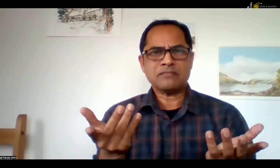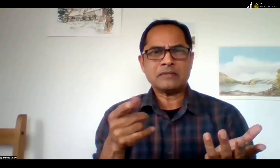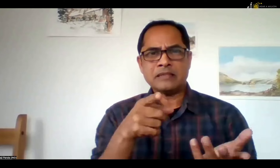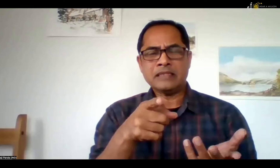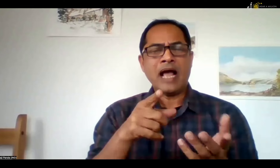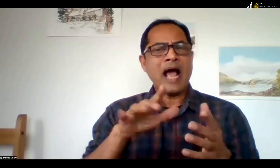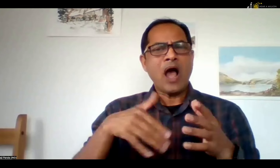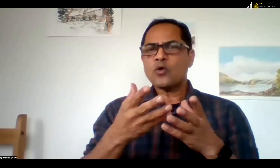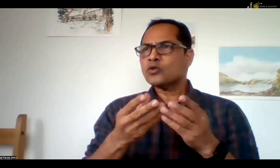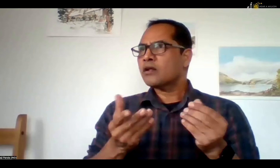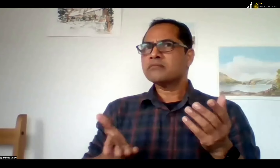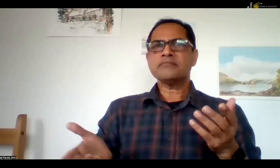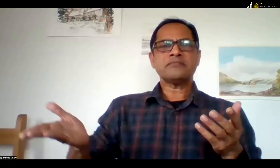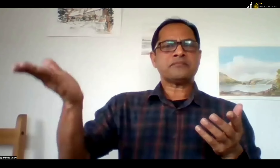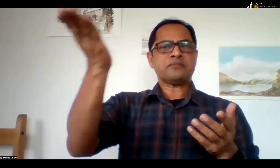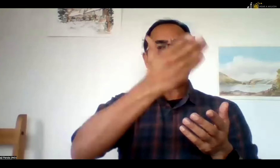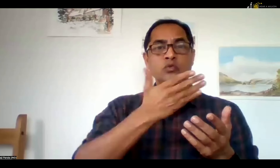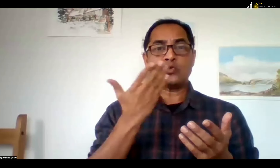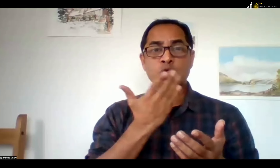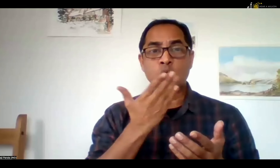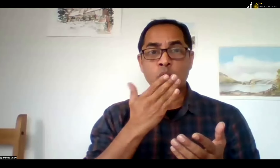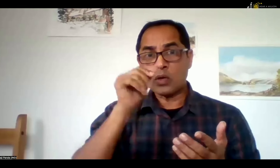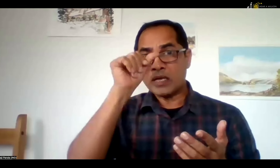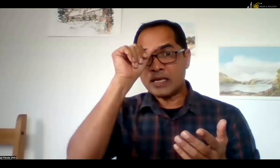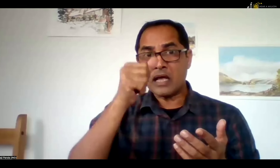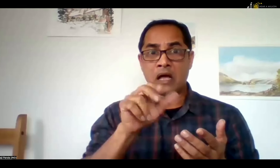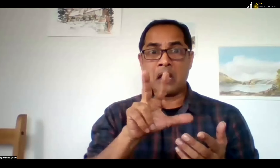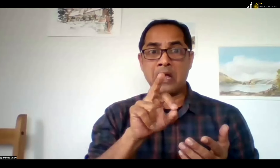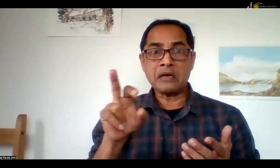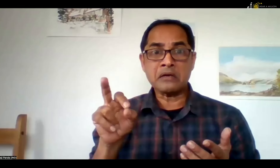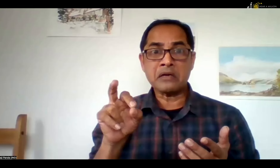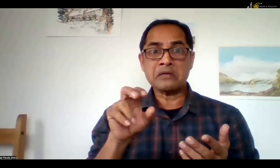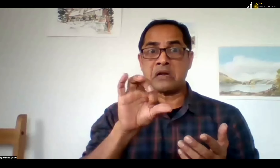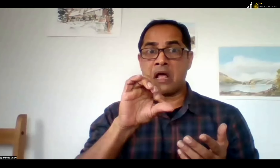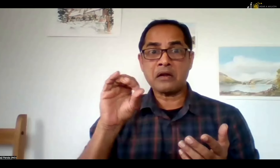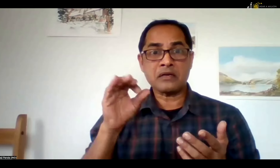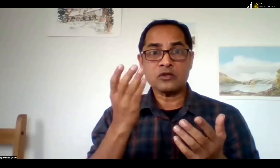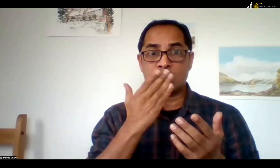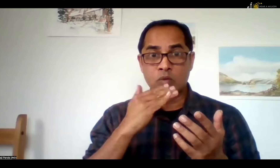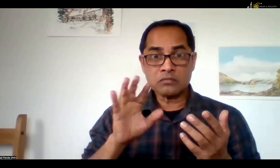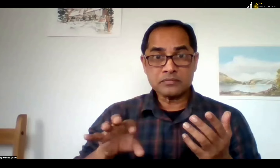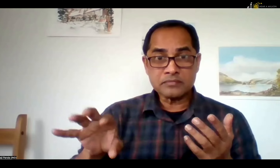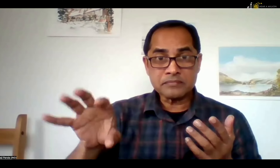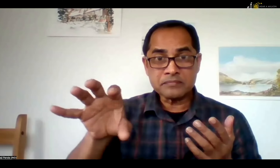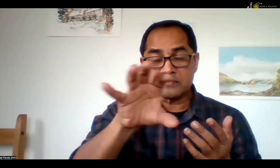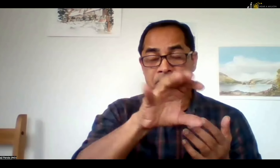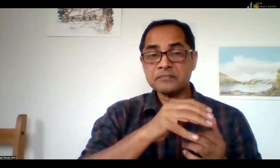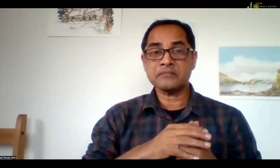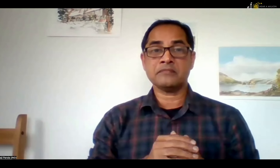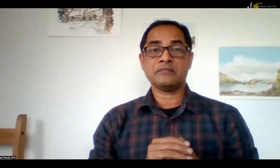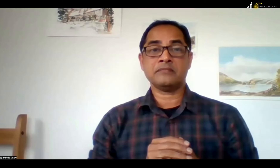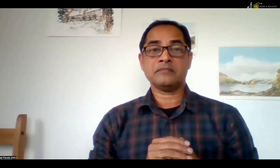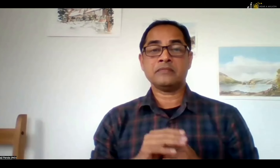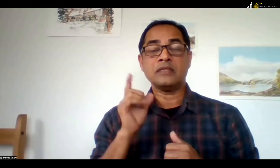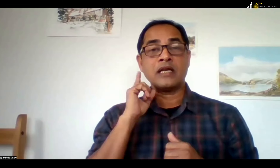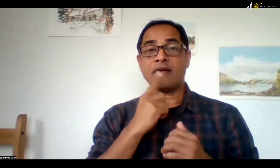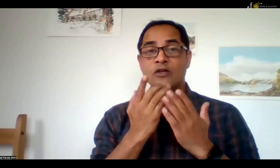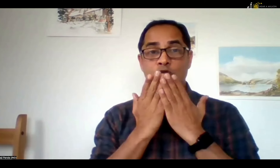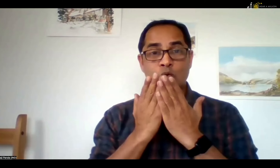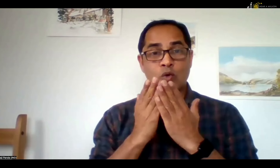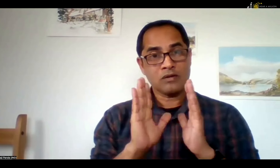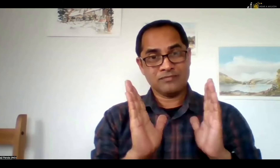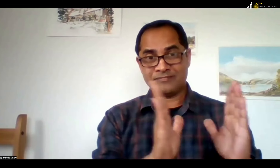education, 99% in our, educational pursuits? How do we do it? There are about 800 to 900